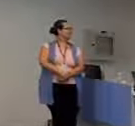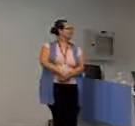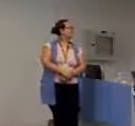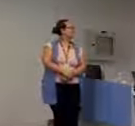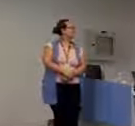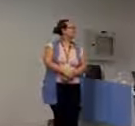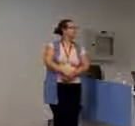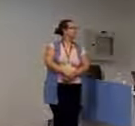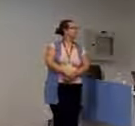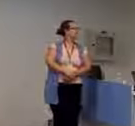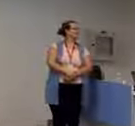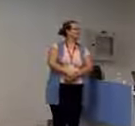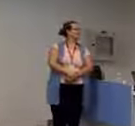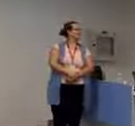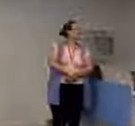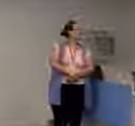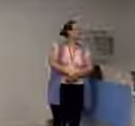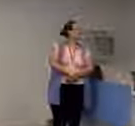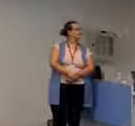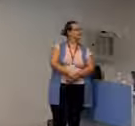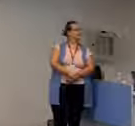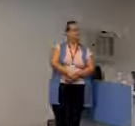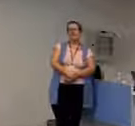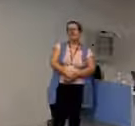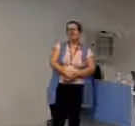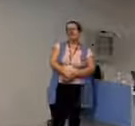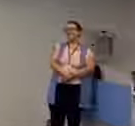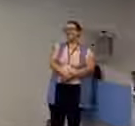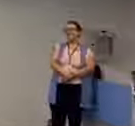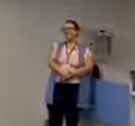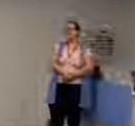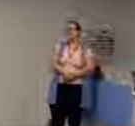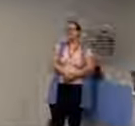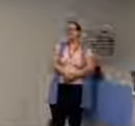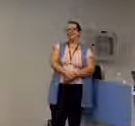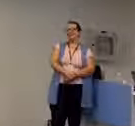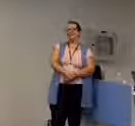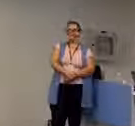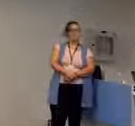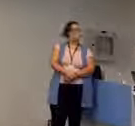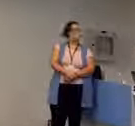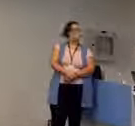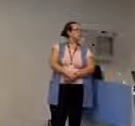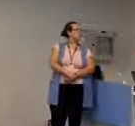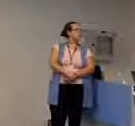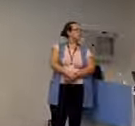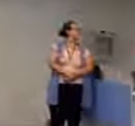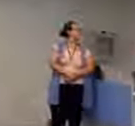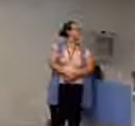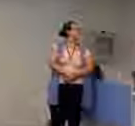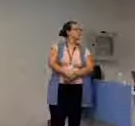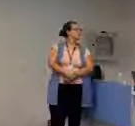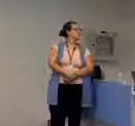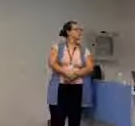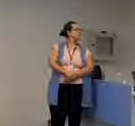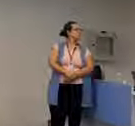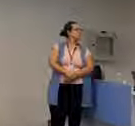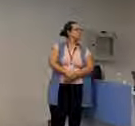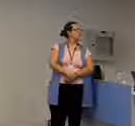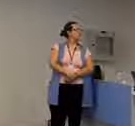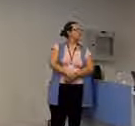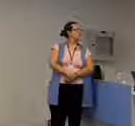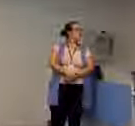attractive, reliable, ergonomic, comprehensive, and incredibly productive, Top Solid gives you a wide range